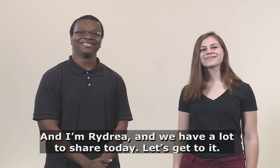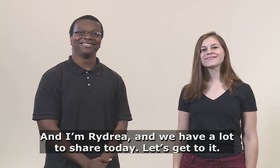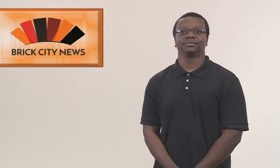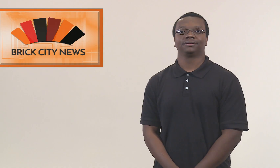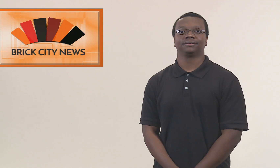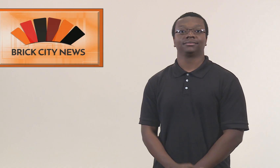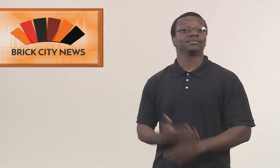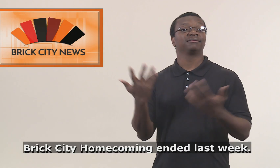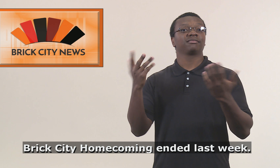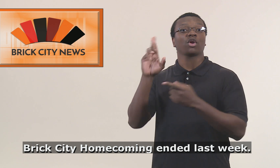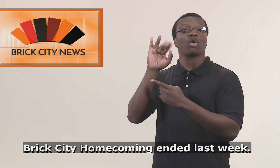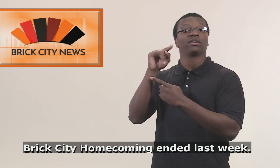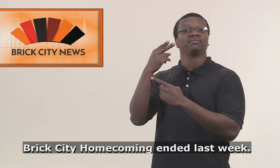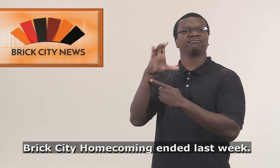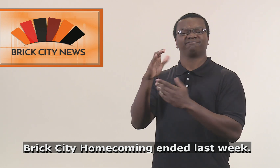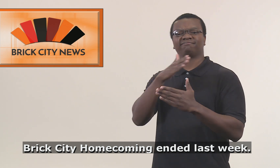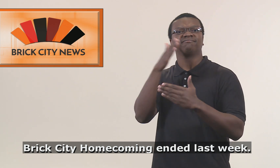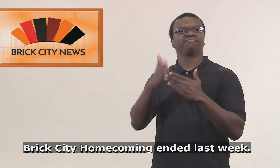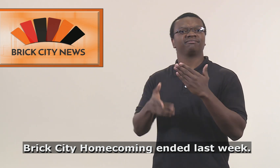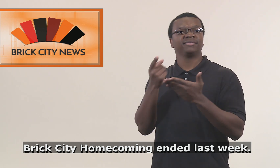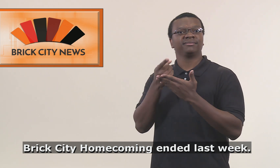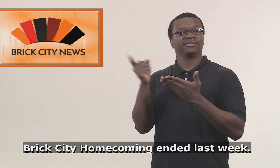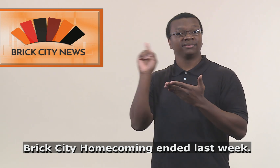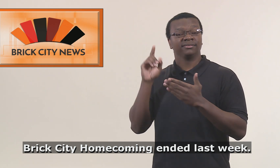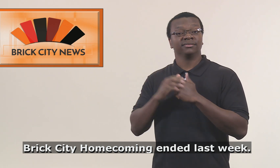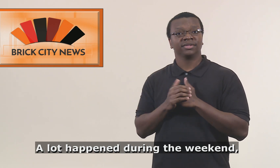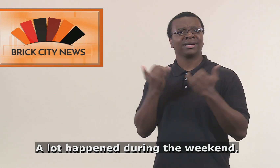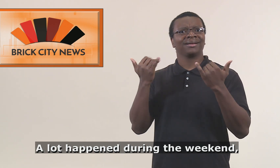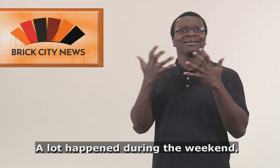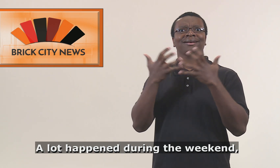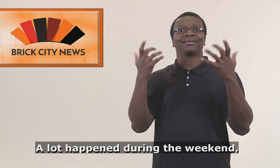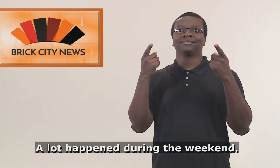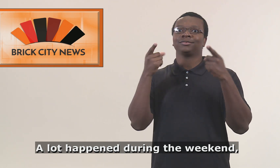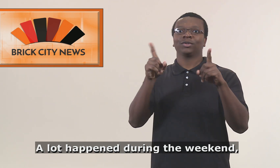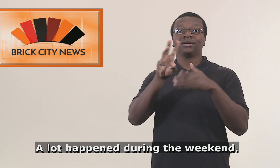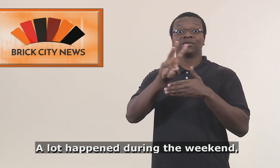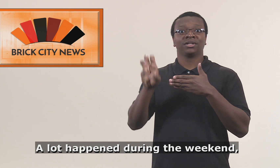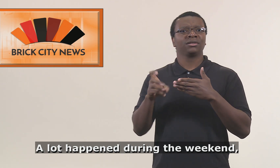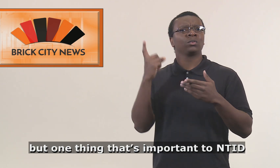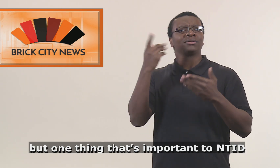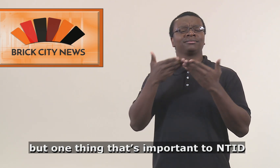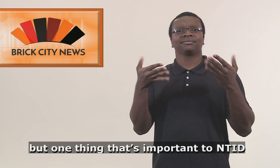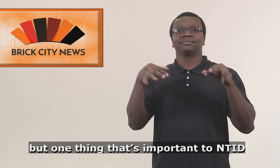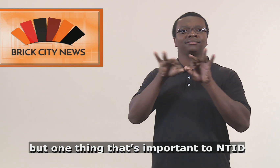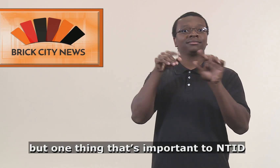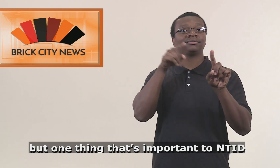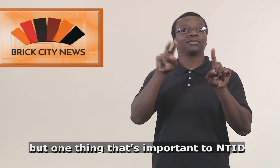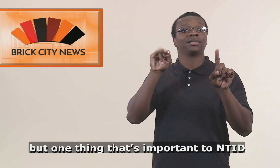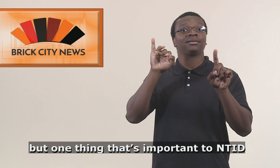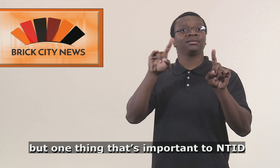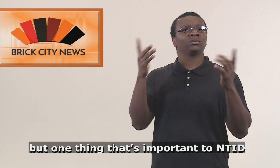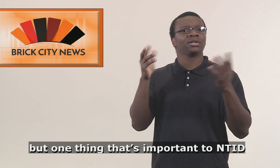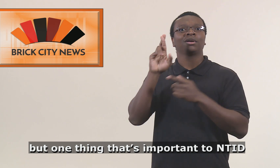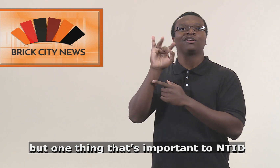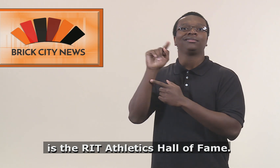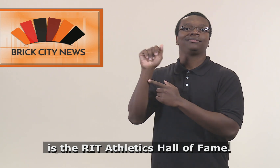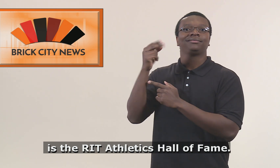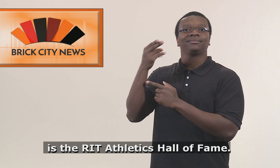it. Brick City Homecoming ended last week. A lot happened during the weekend, but one thing that's important to NTID is